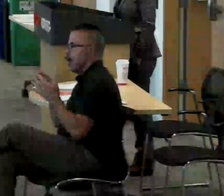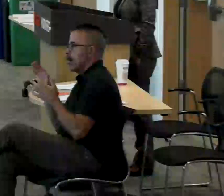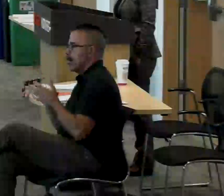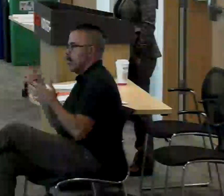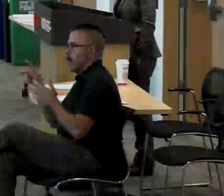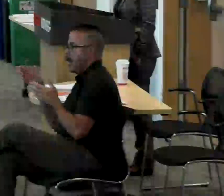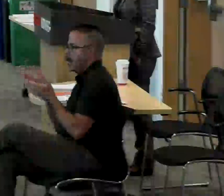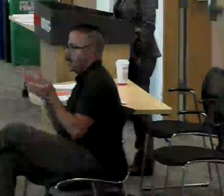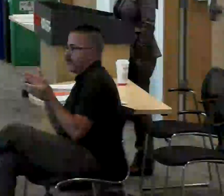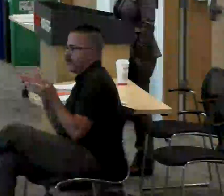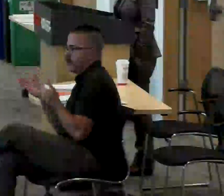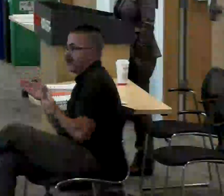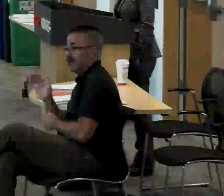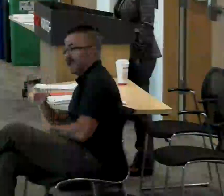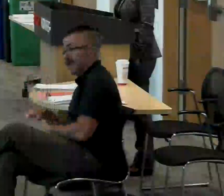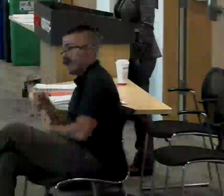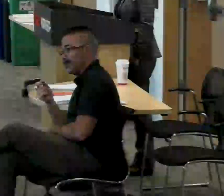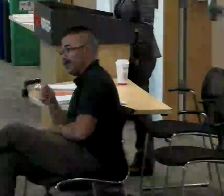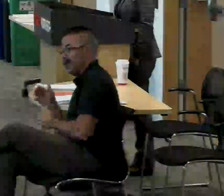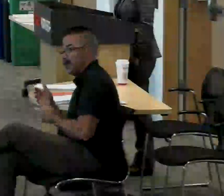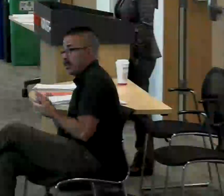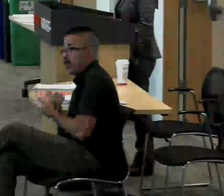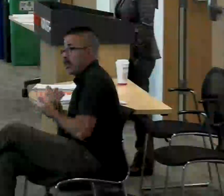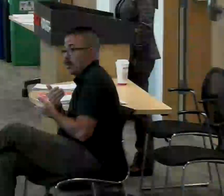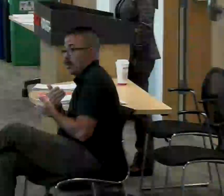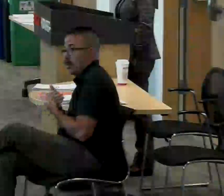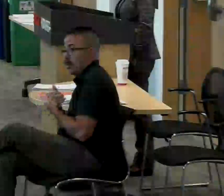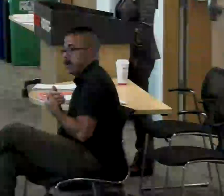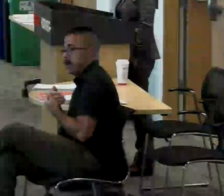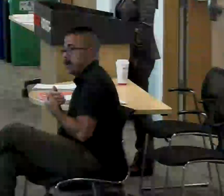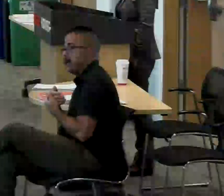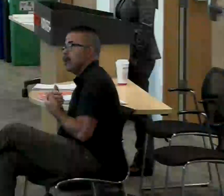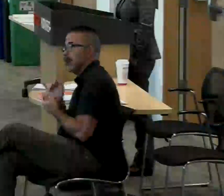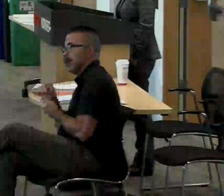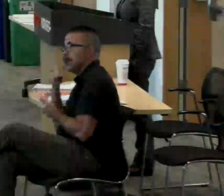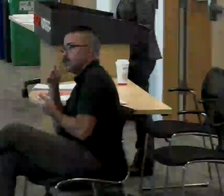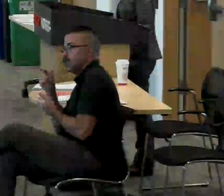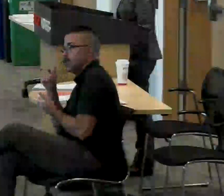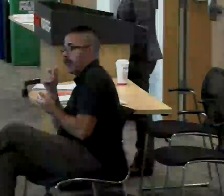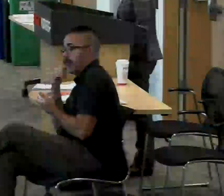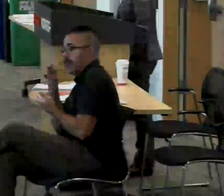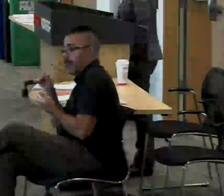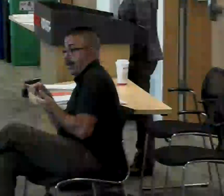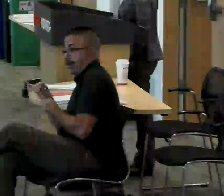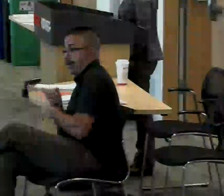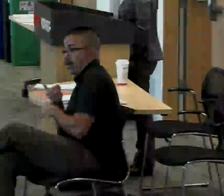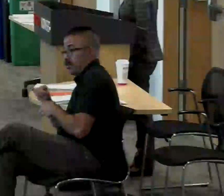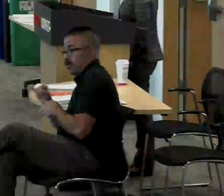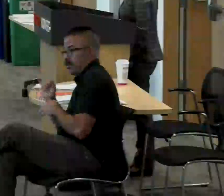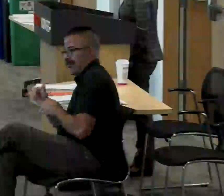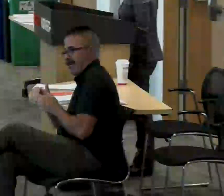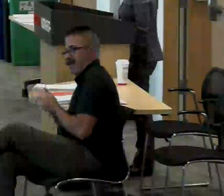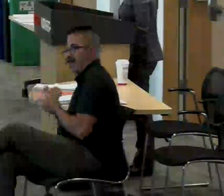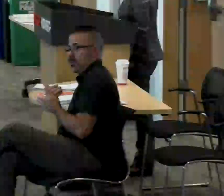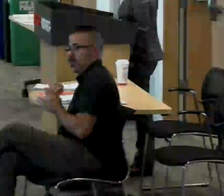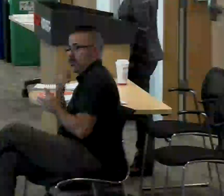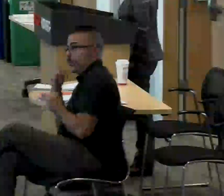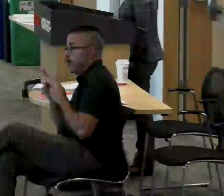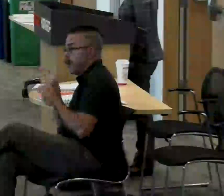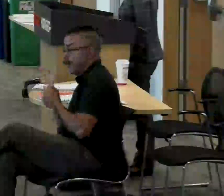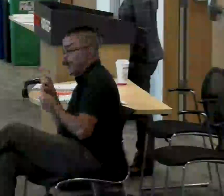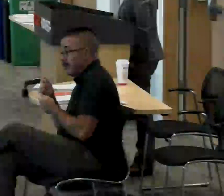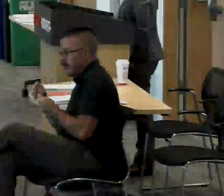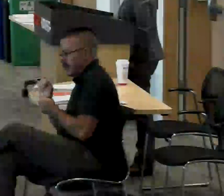that's kind of new to this, not only this industry, but for people with disabilities,